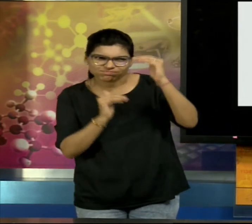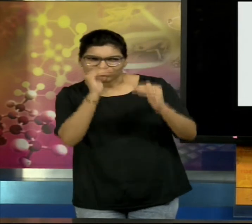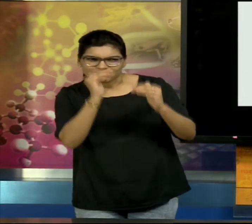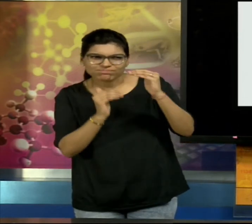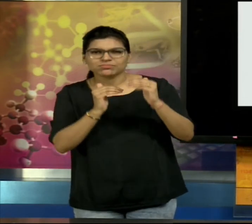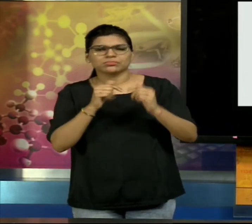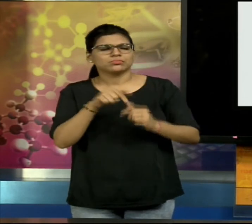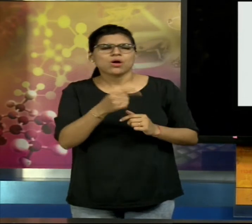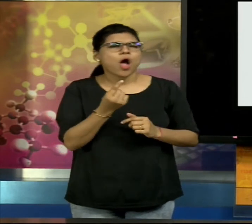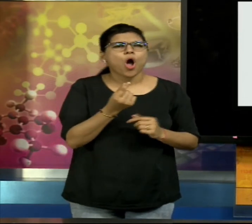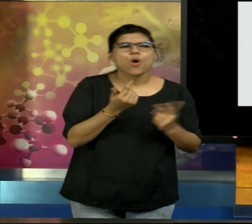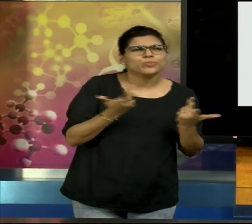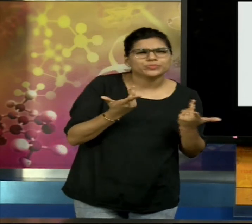Bargaining. When we